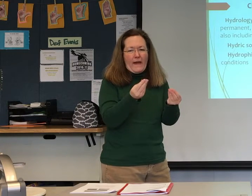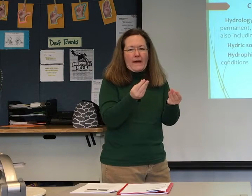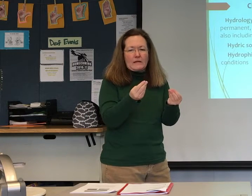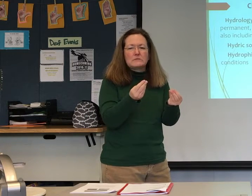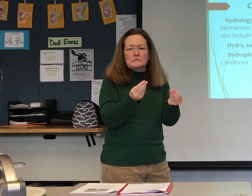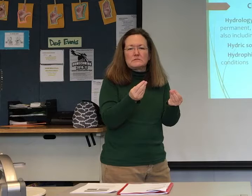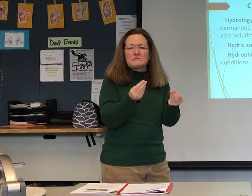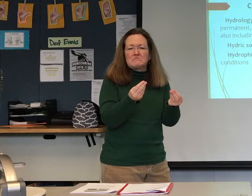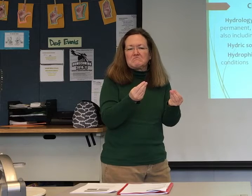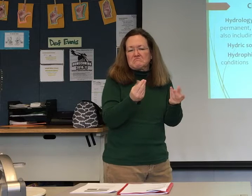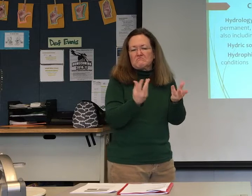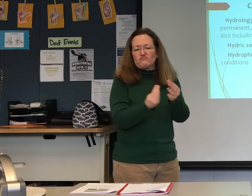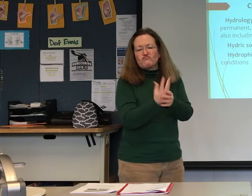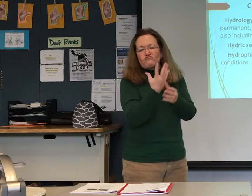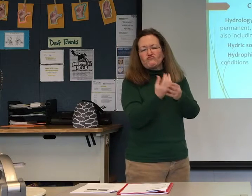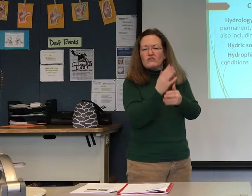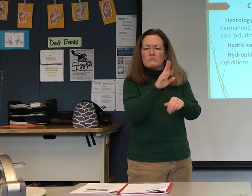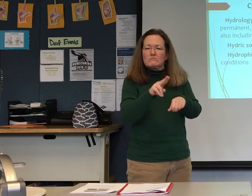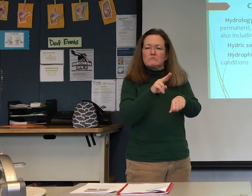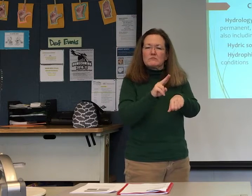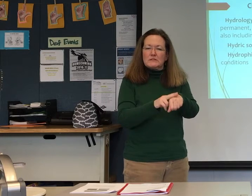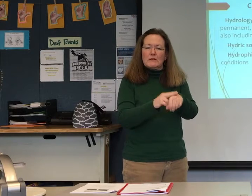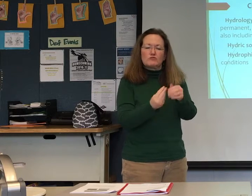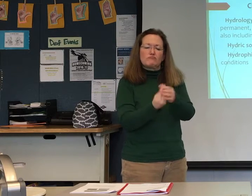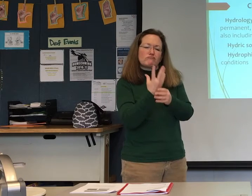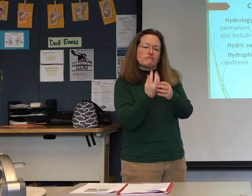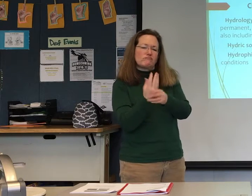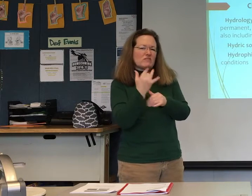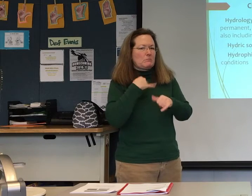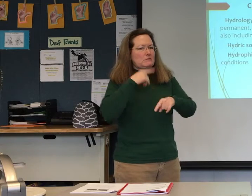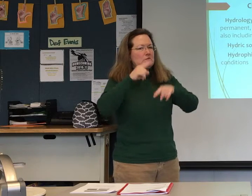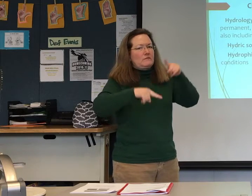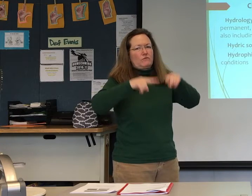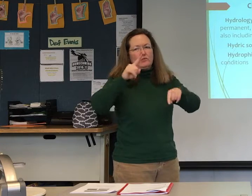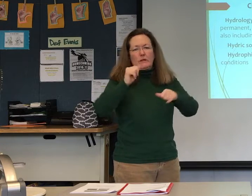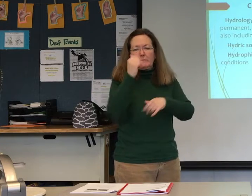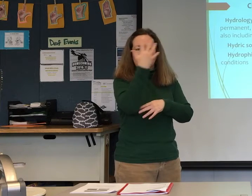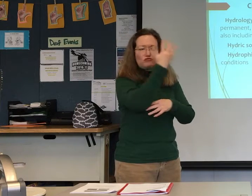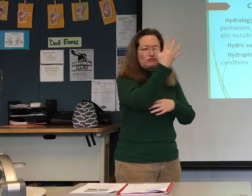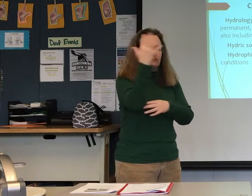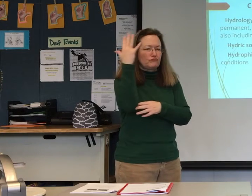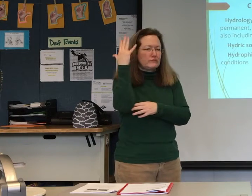So they can grow many different trees, grasses, flowers.